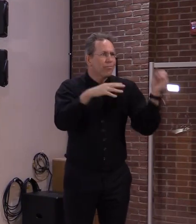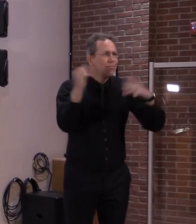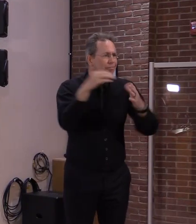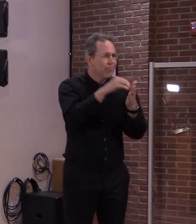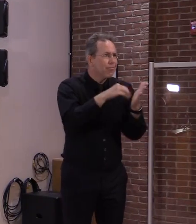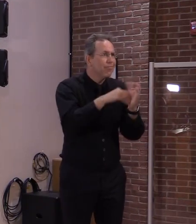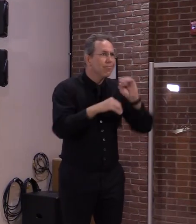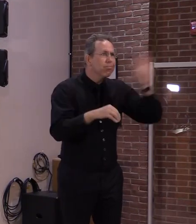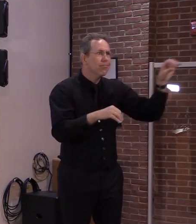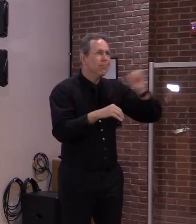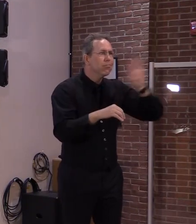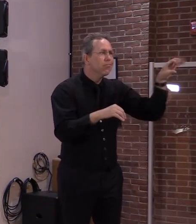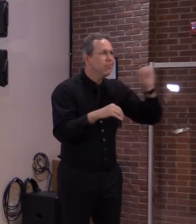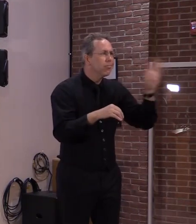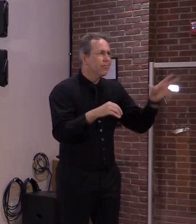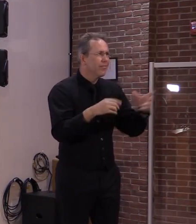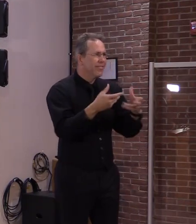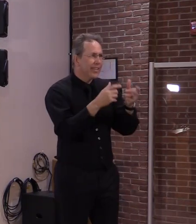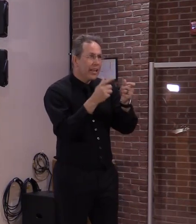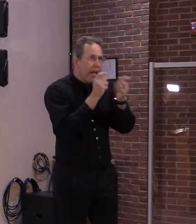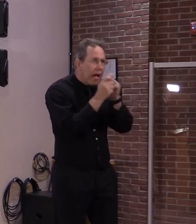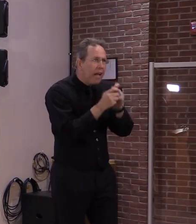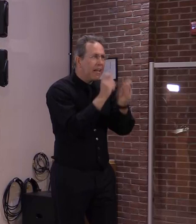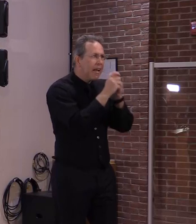editing back and forth.